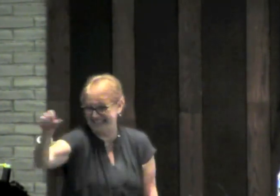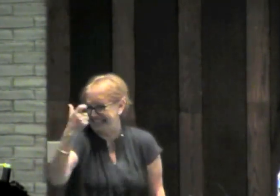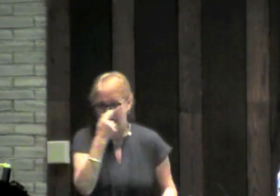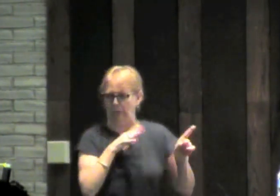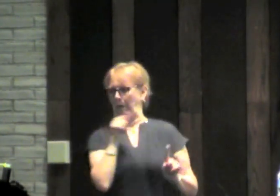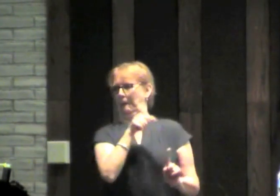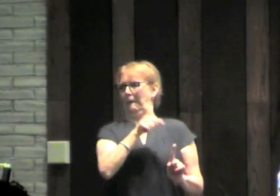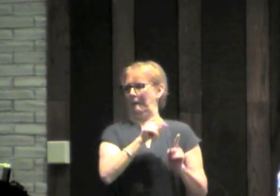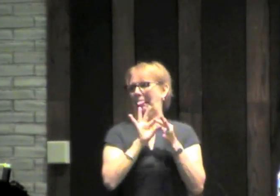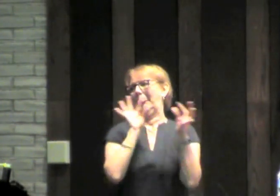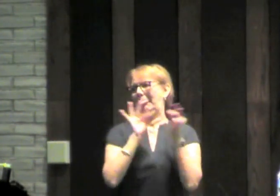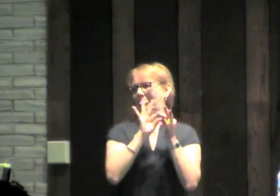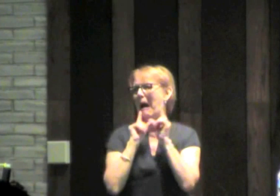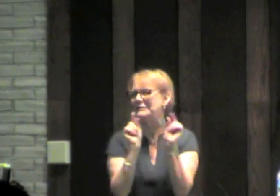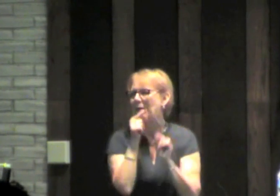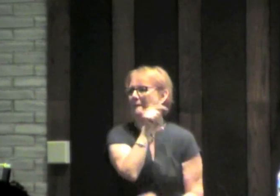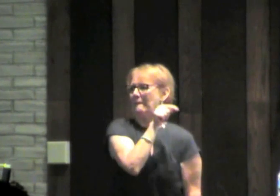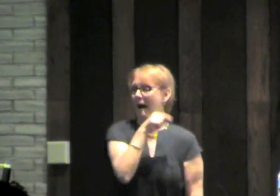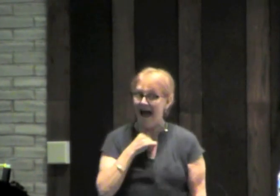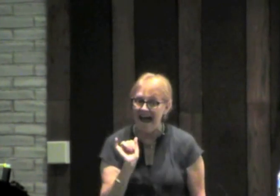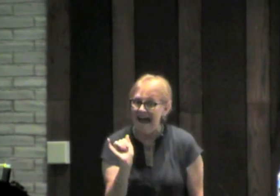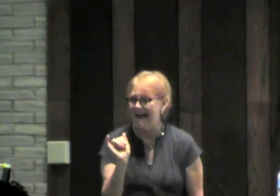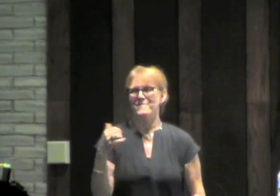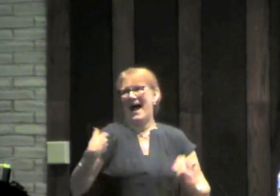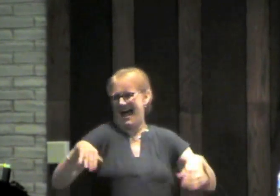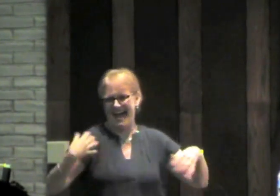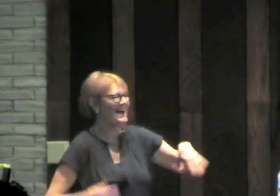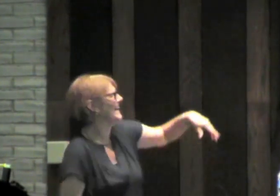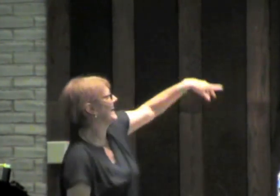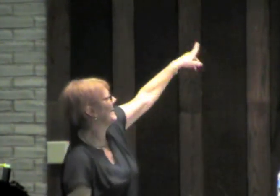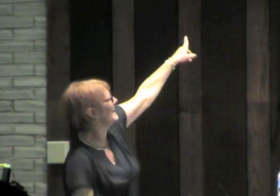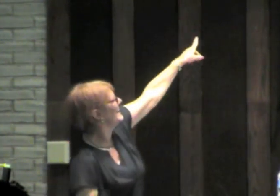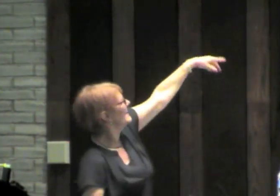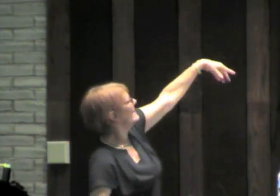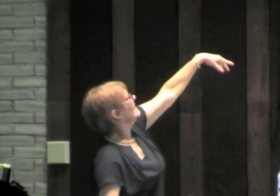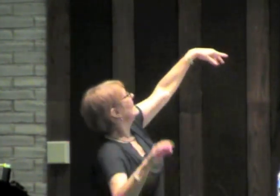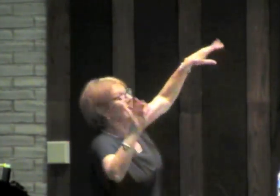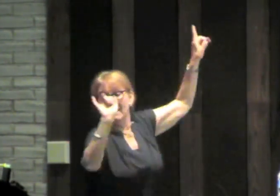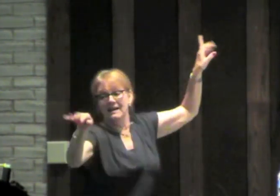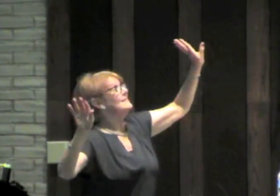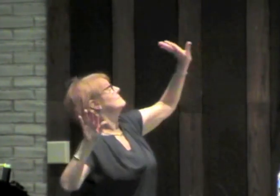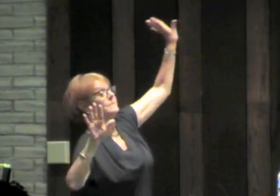pretty amazing, isn't it? You know, his story was interesting. There was a lot of gossip about him, but it was very